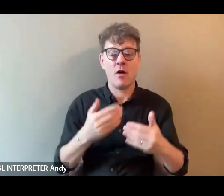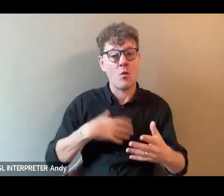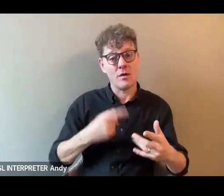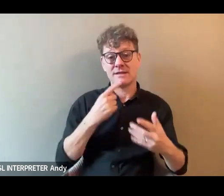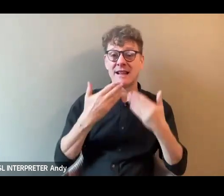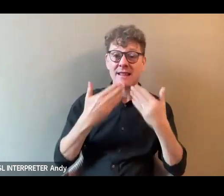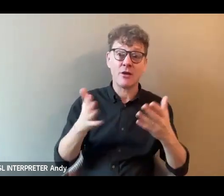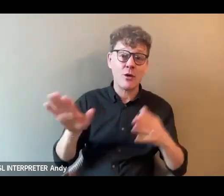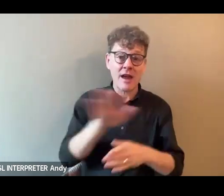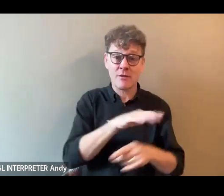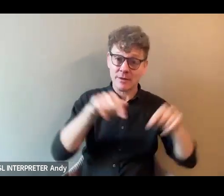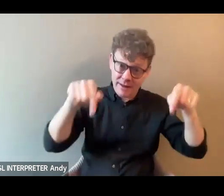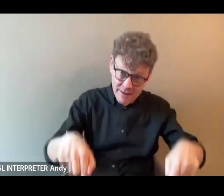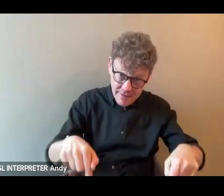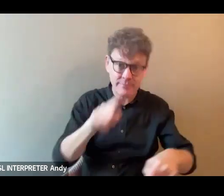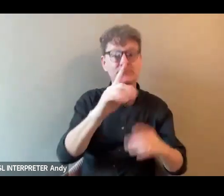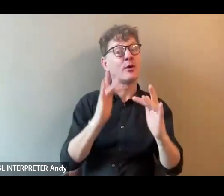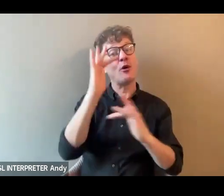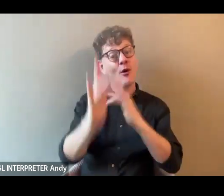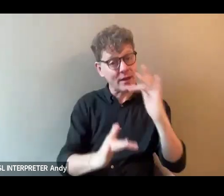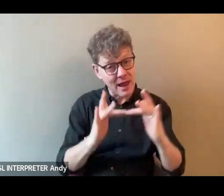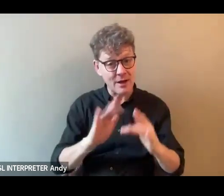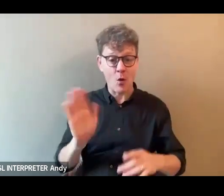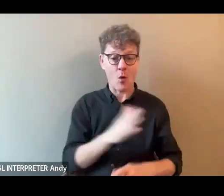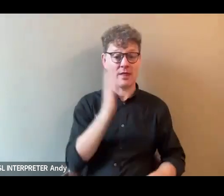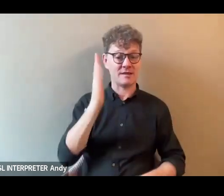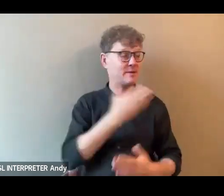everybody online as well, and to all of our speakers so